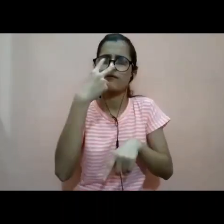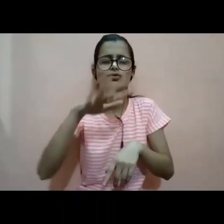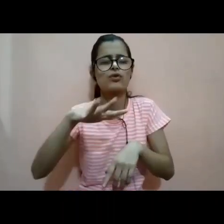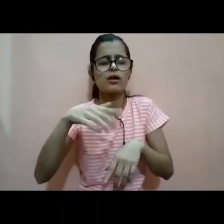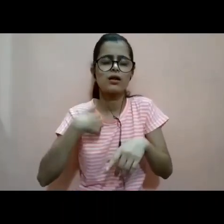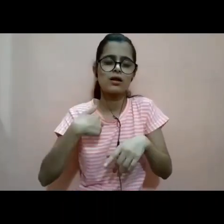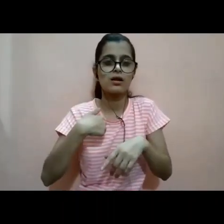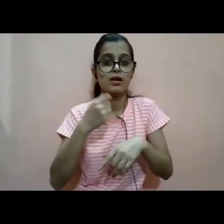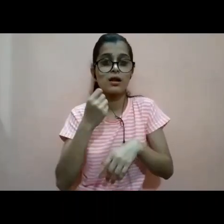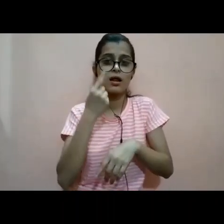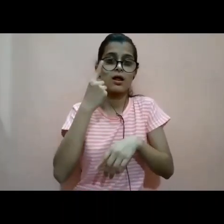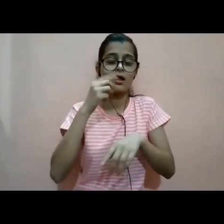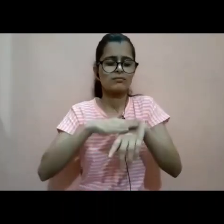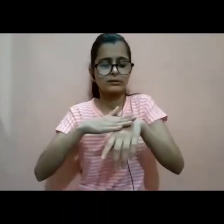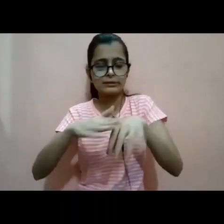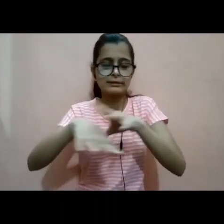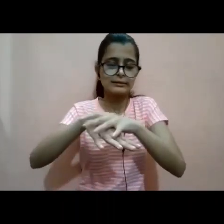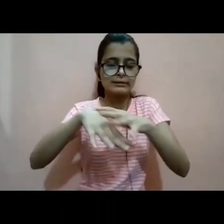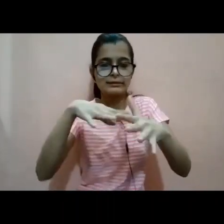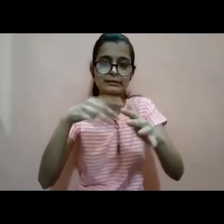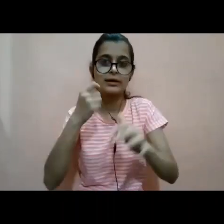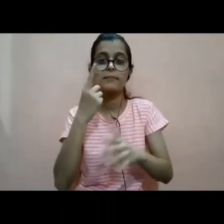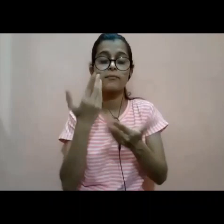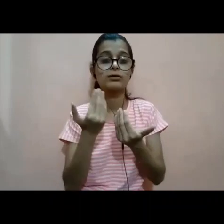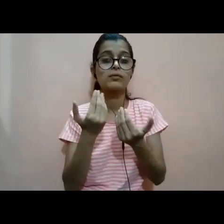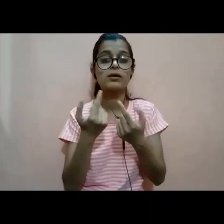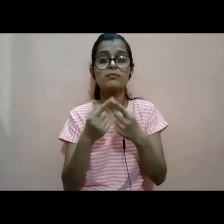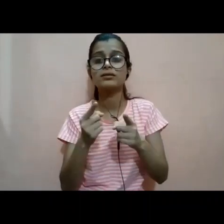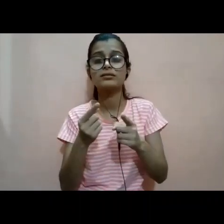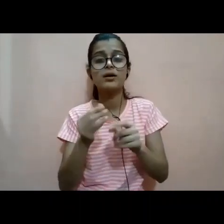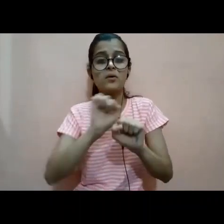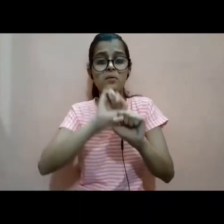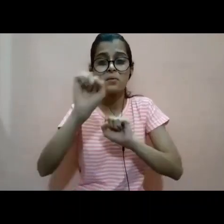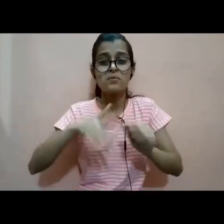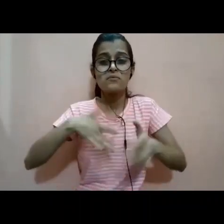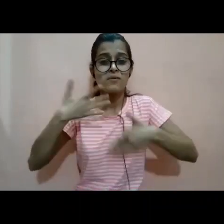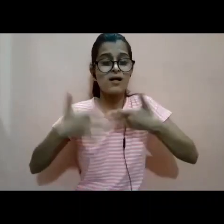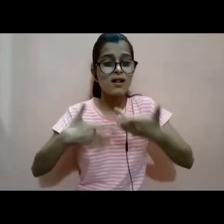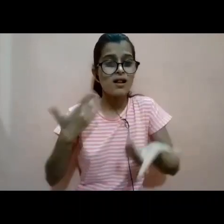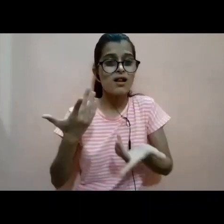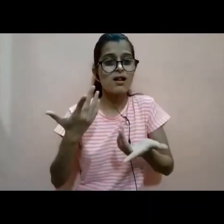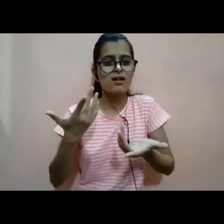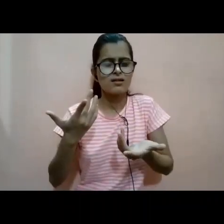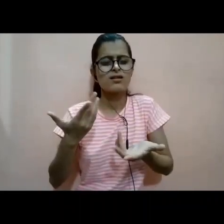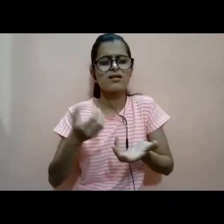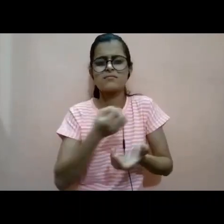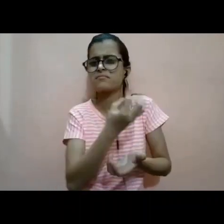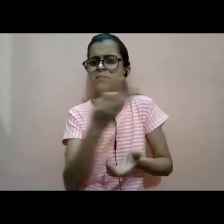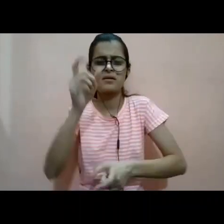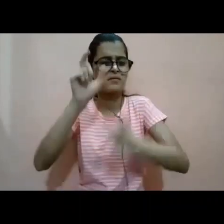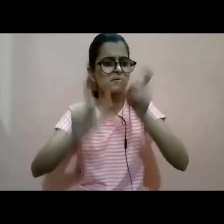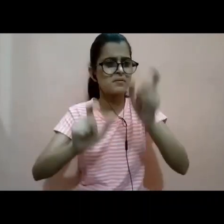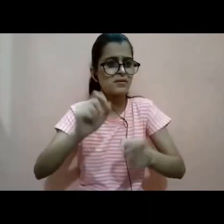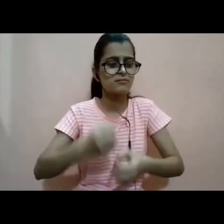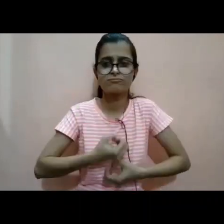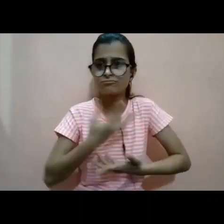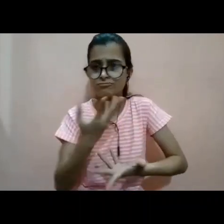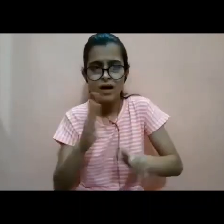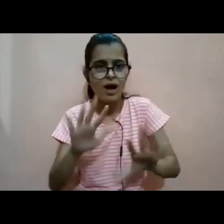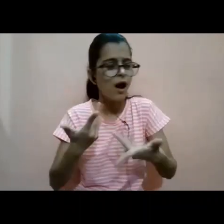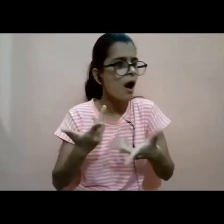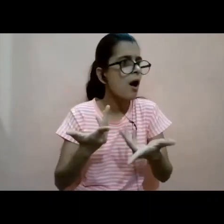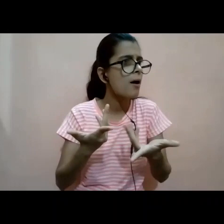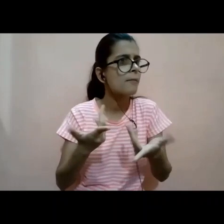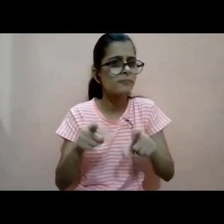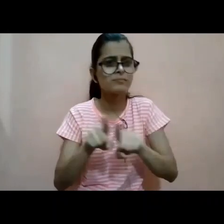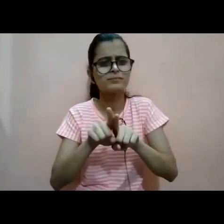of general feeling amongst many people of mourning that physical, intimate connection